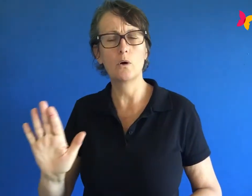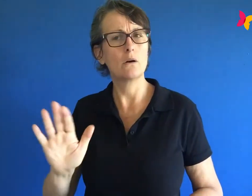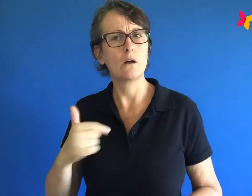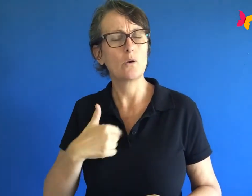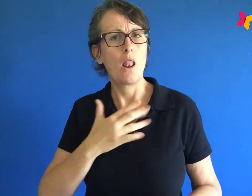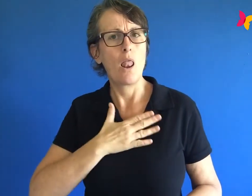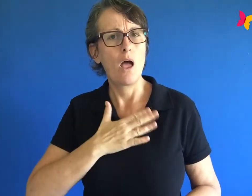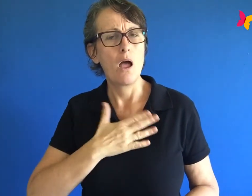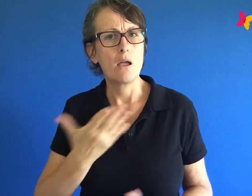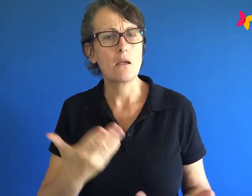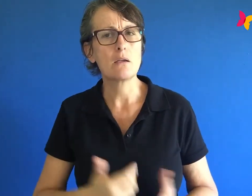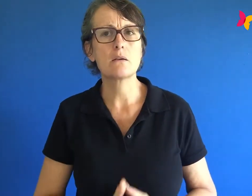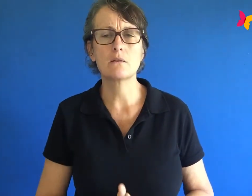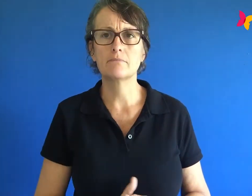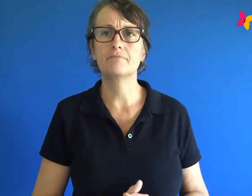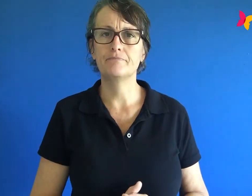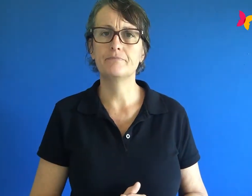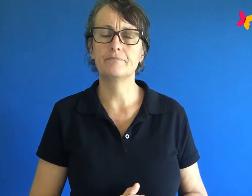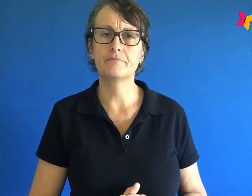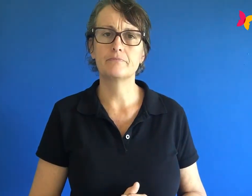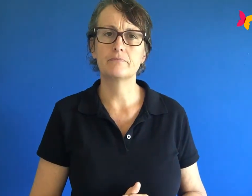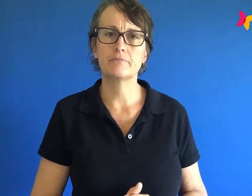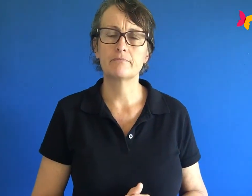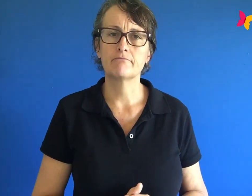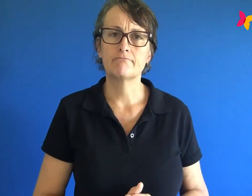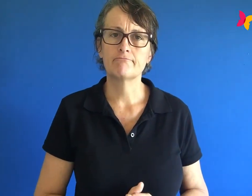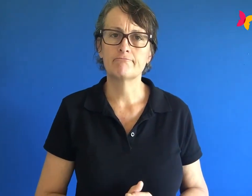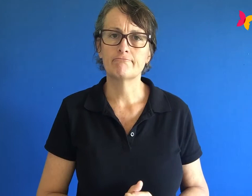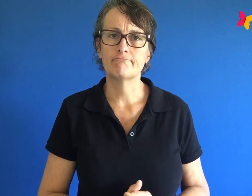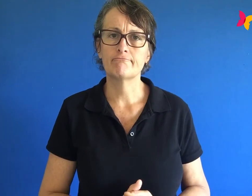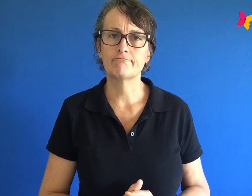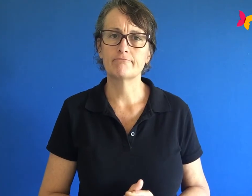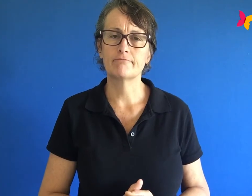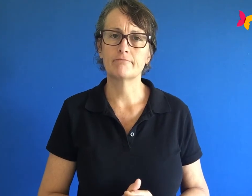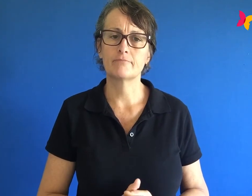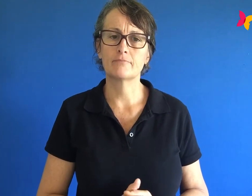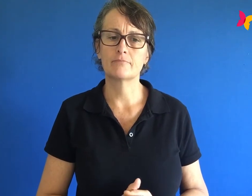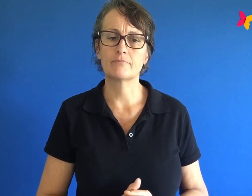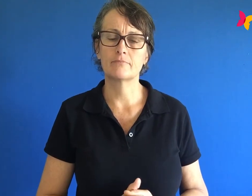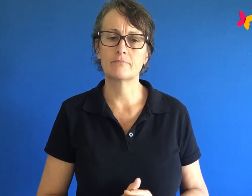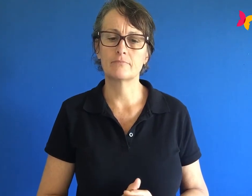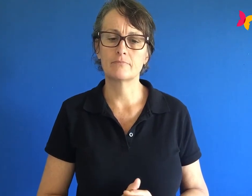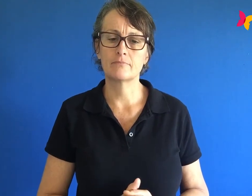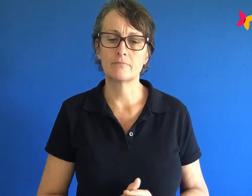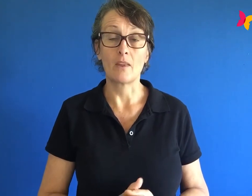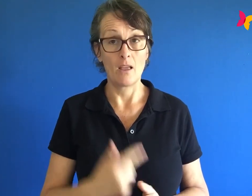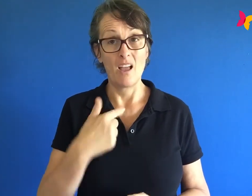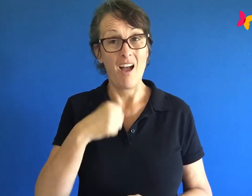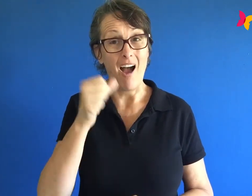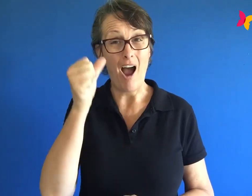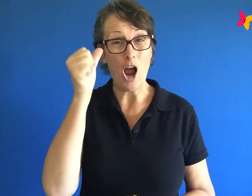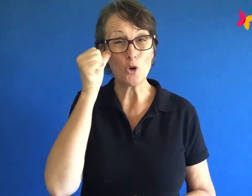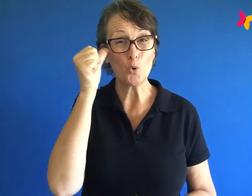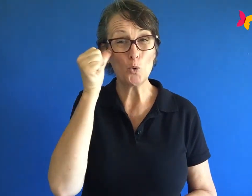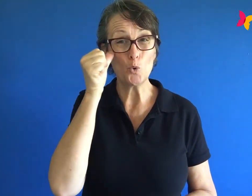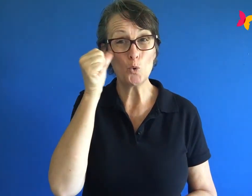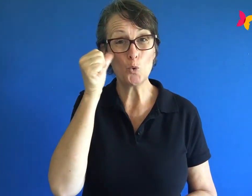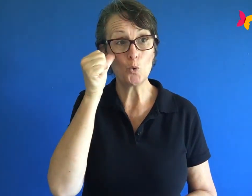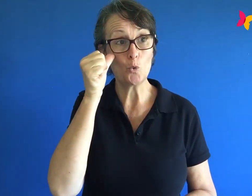It hadn't entered my mind, despite knowing clearly that mental illness was